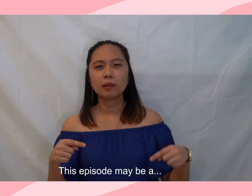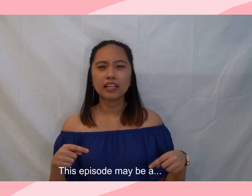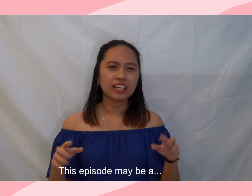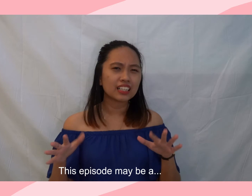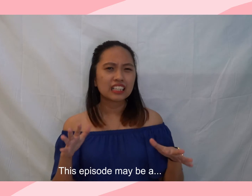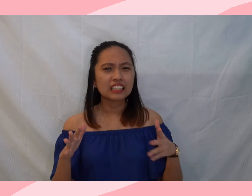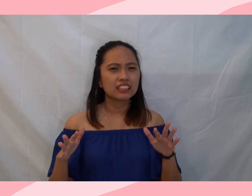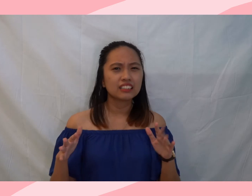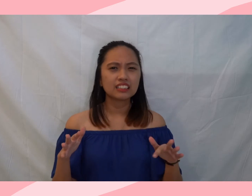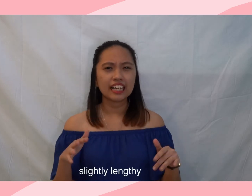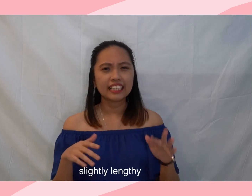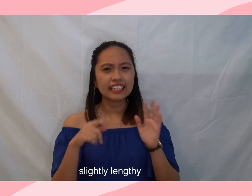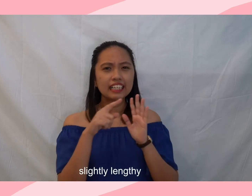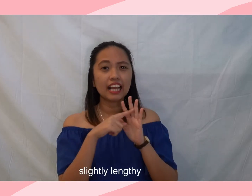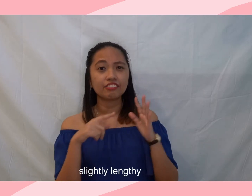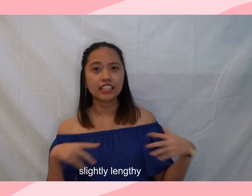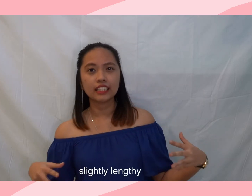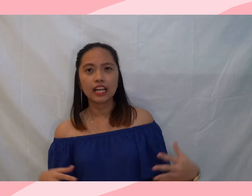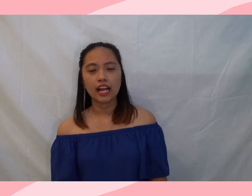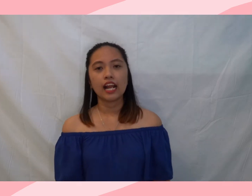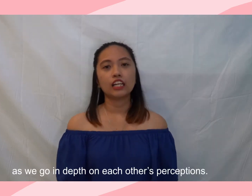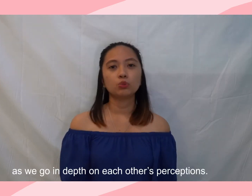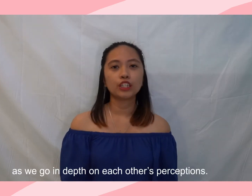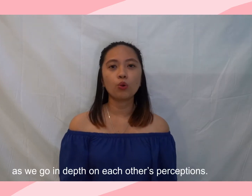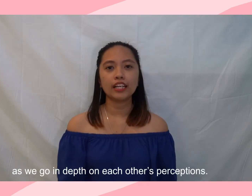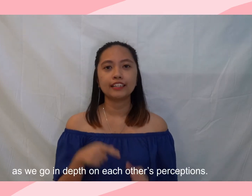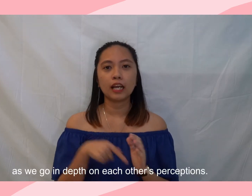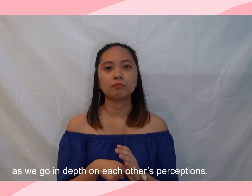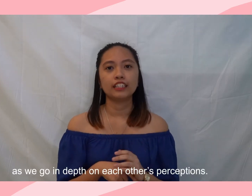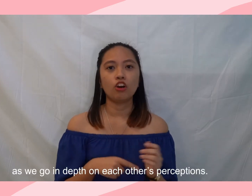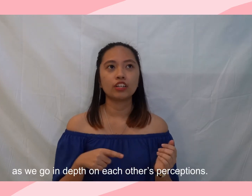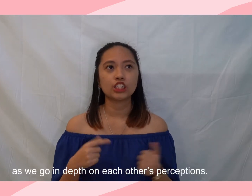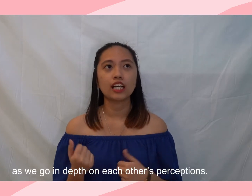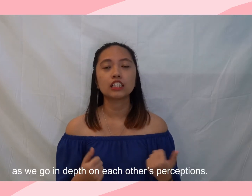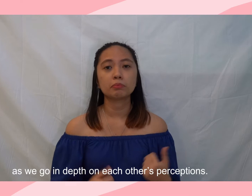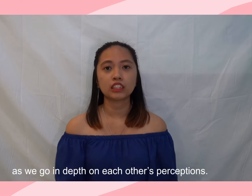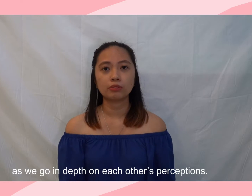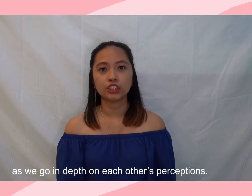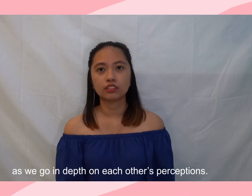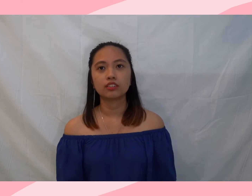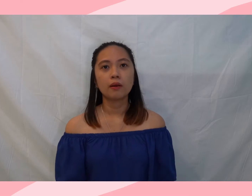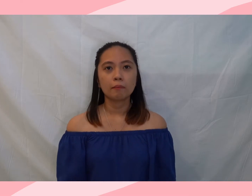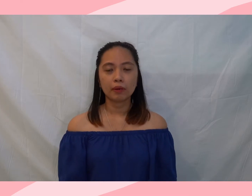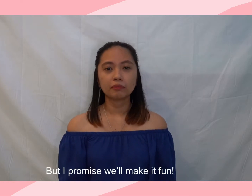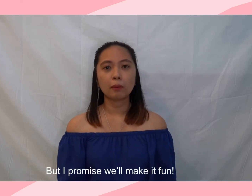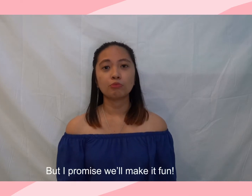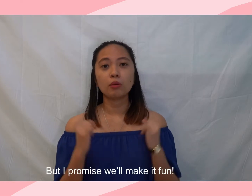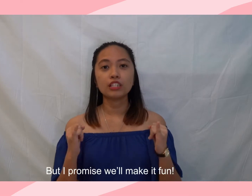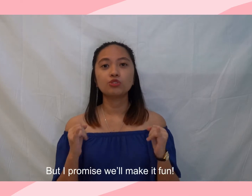be slightly lengthy as we go in depth on each other perception, but I promise we